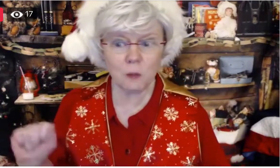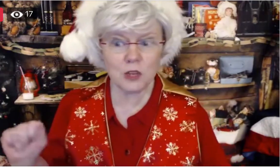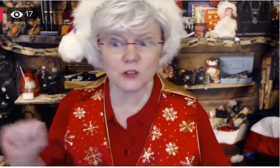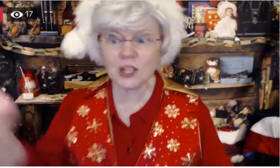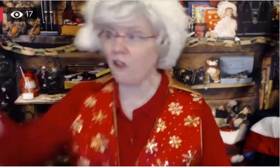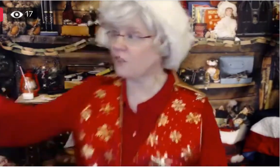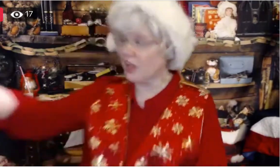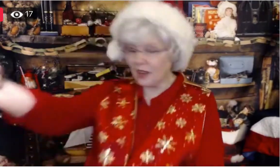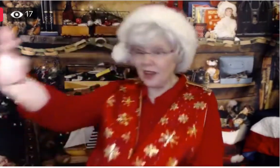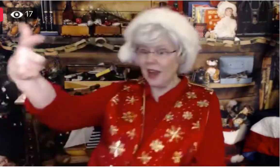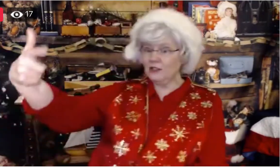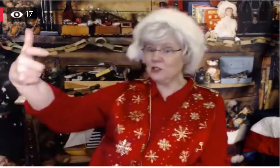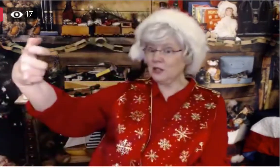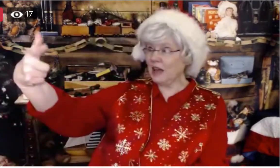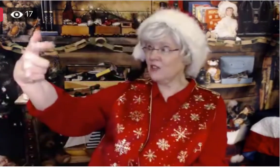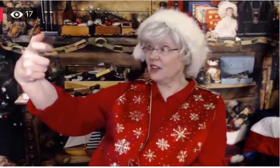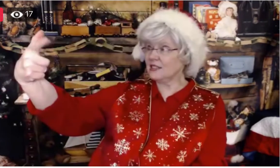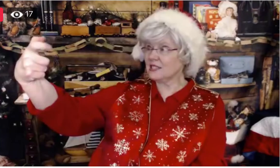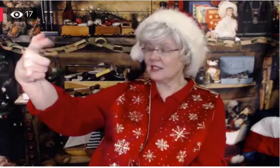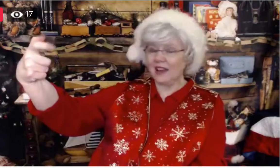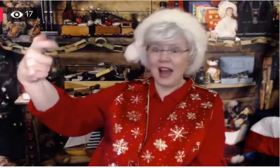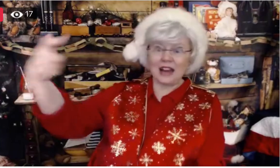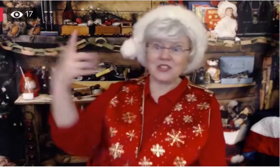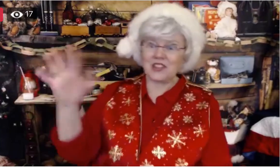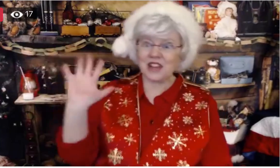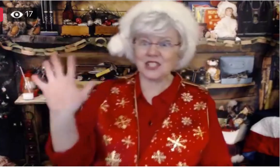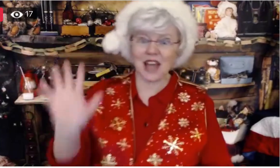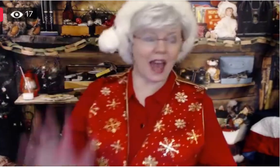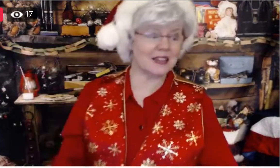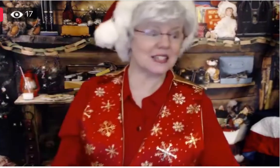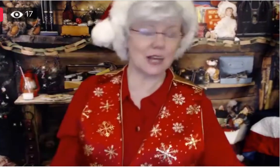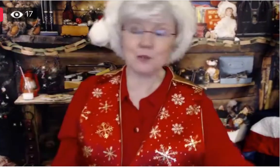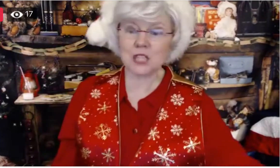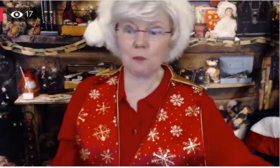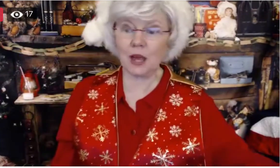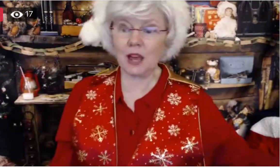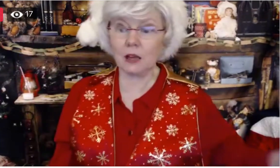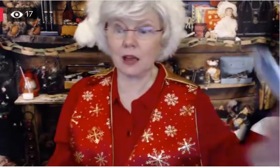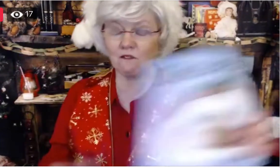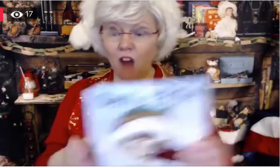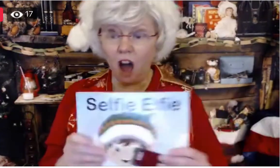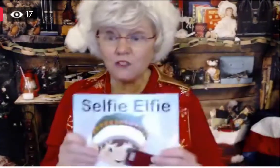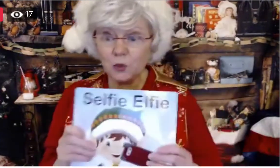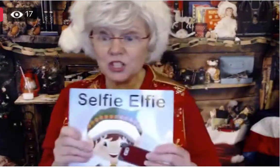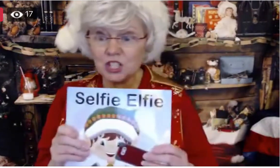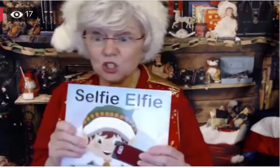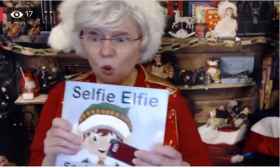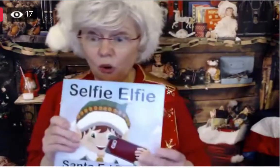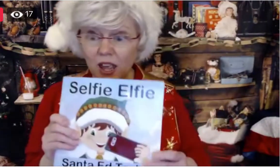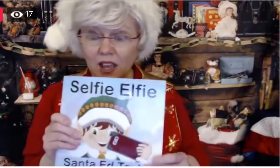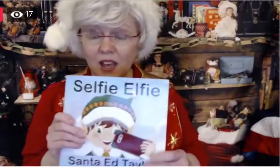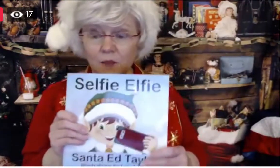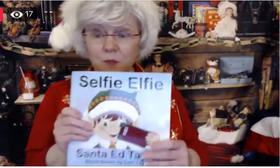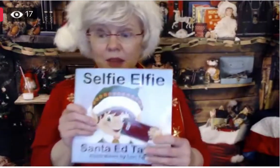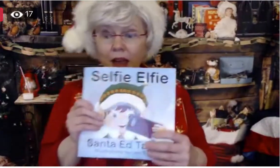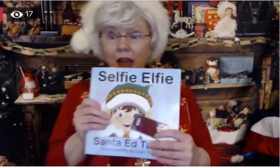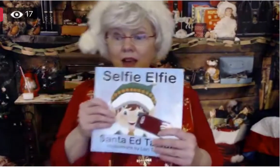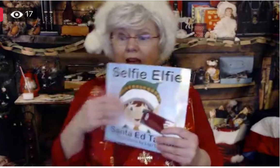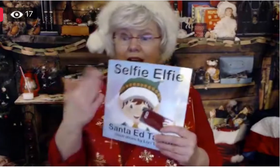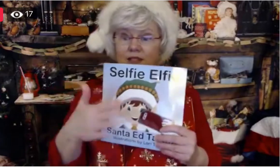me your selfie and do like this. And I think that just keeps them involved with the story and